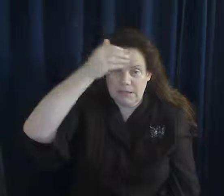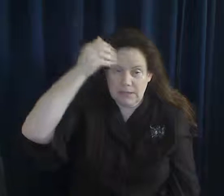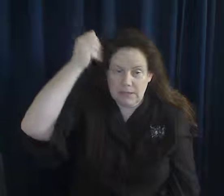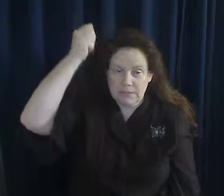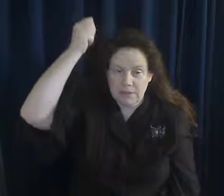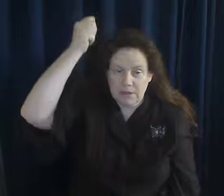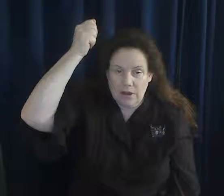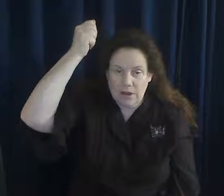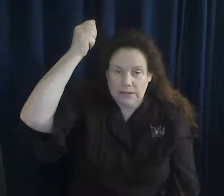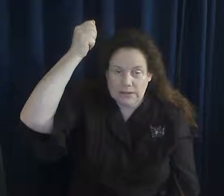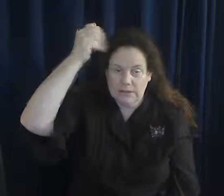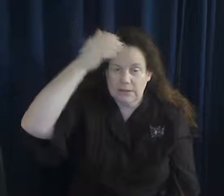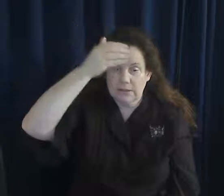because